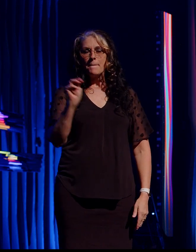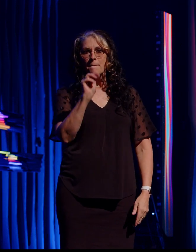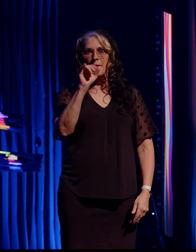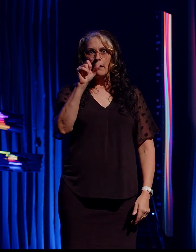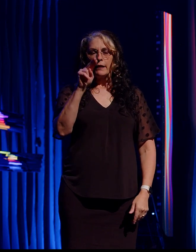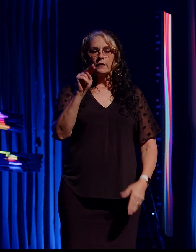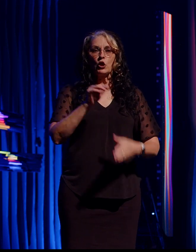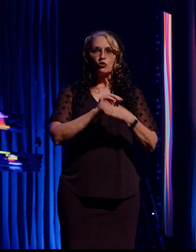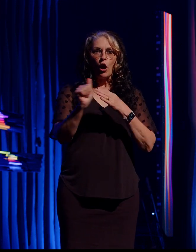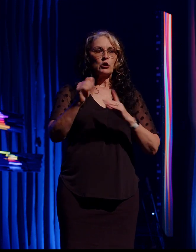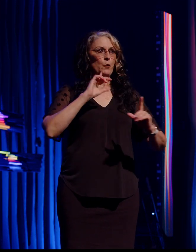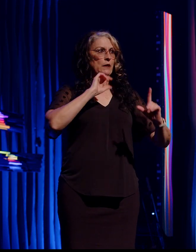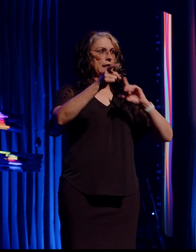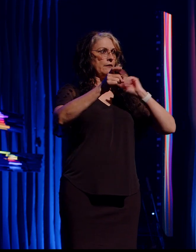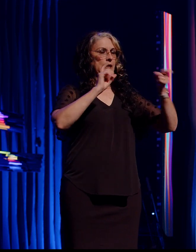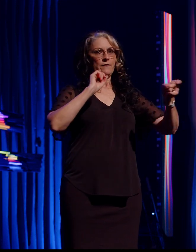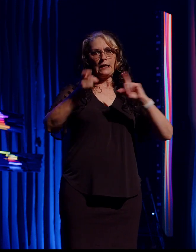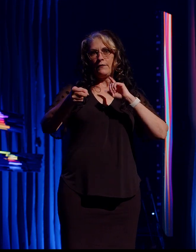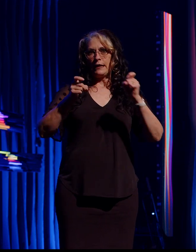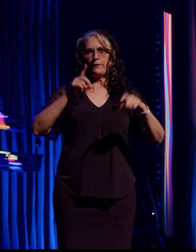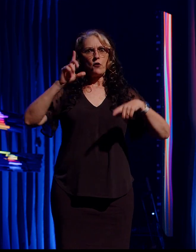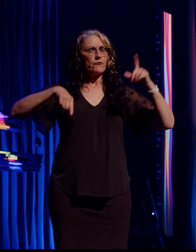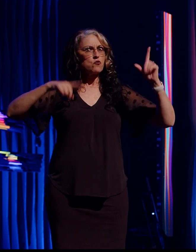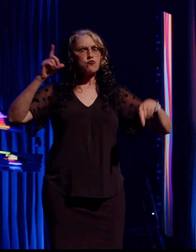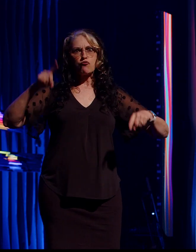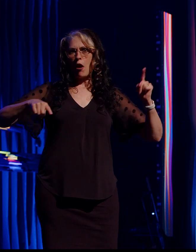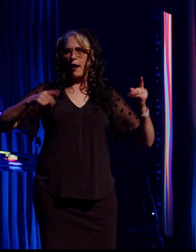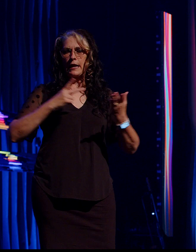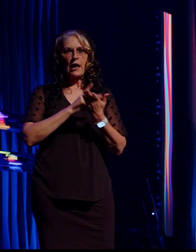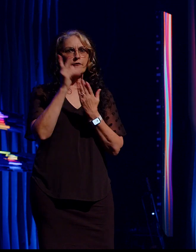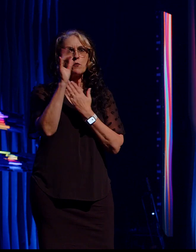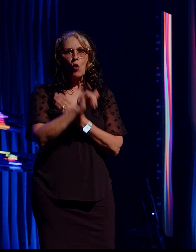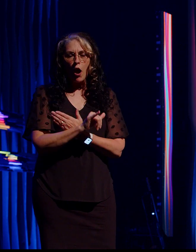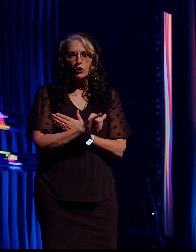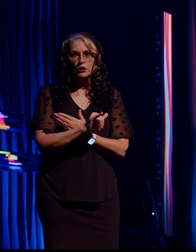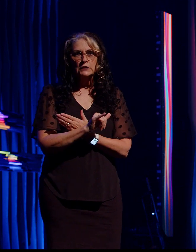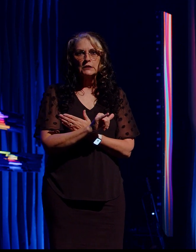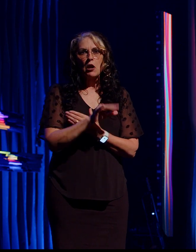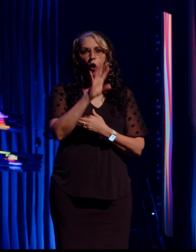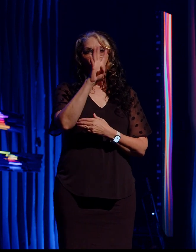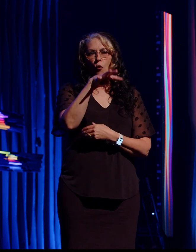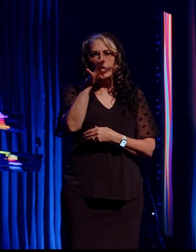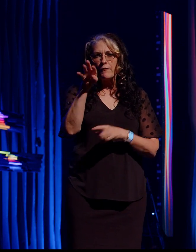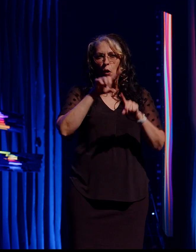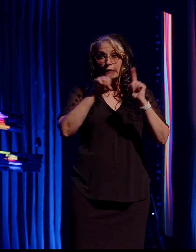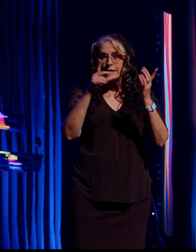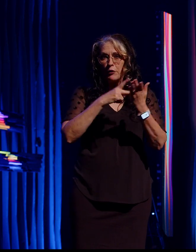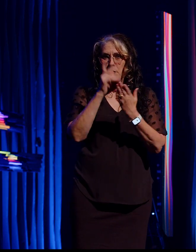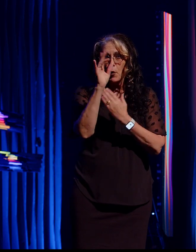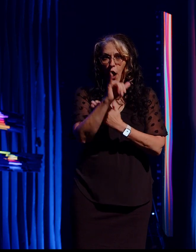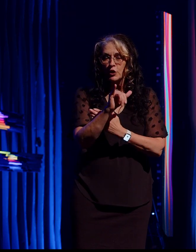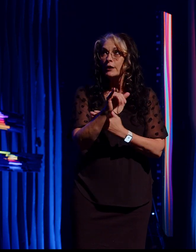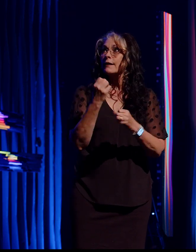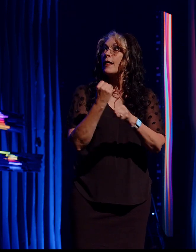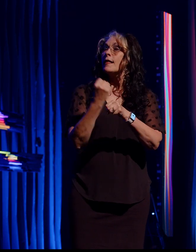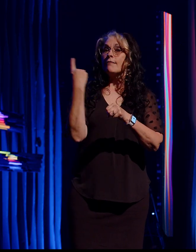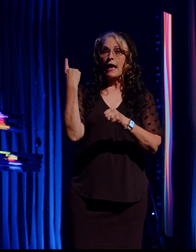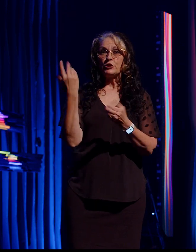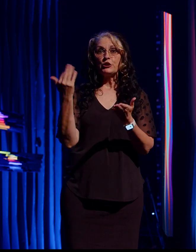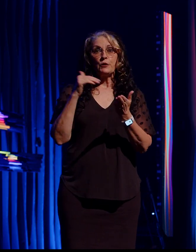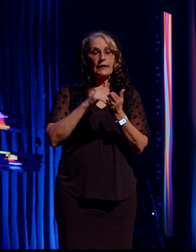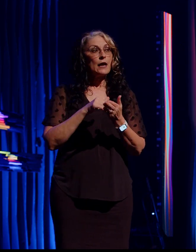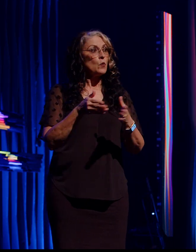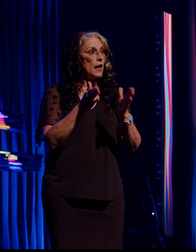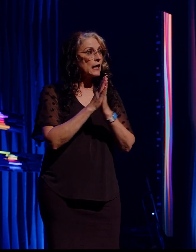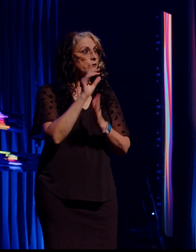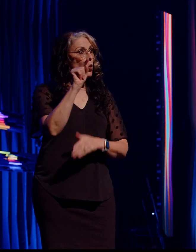and we give it away through a variety of gifts or a variety of projects. And here's 44 different projects. So last year, once again, we asked